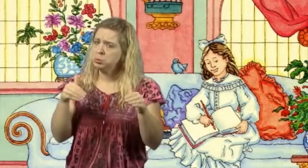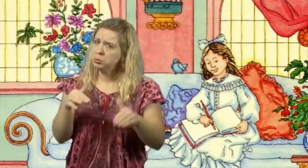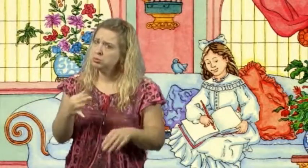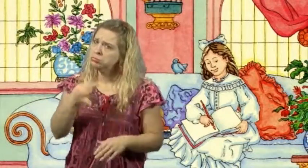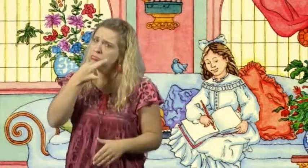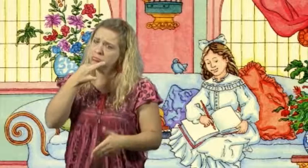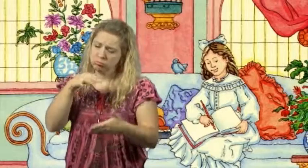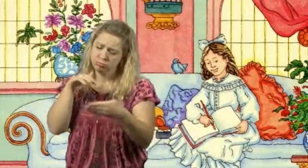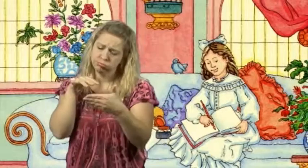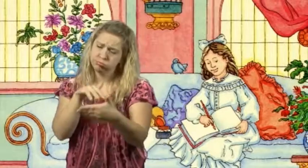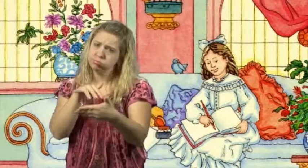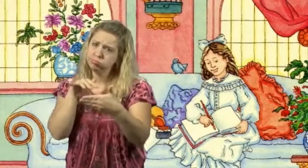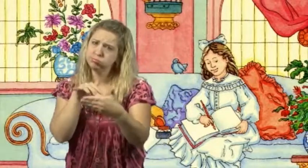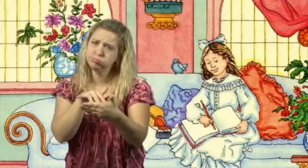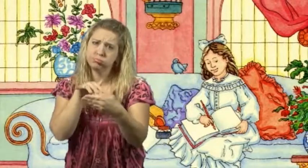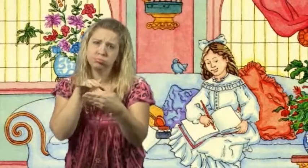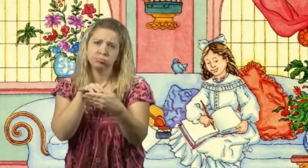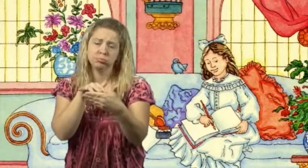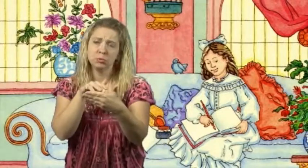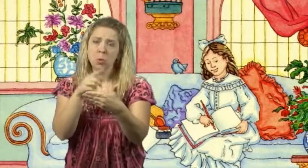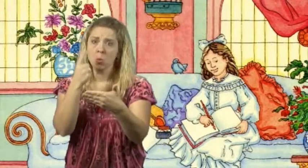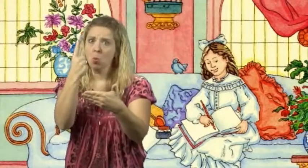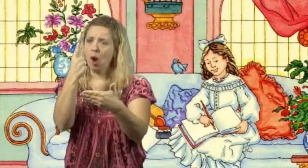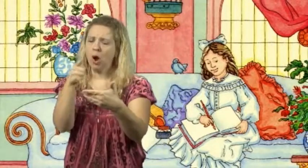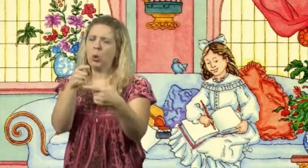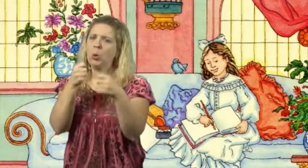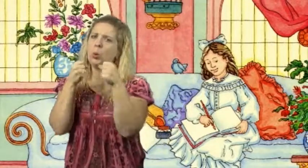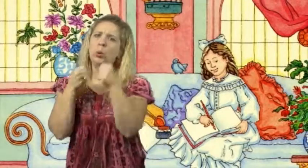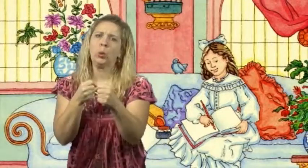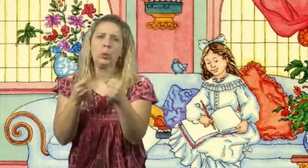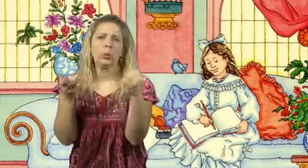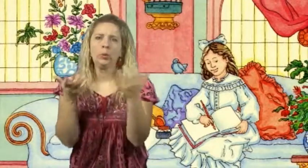She was good at her studies, especially math.